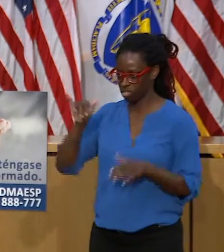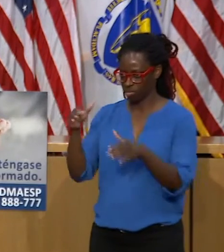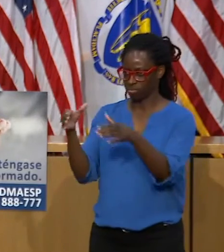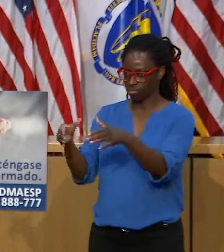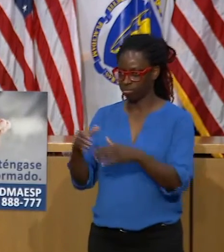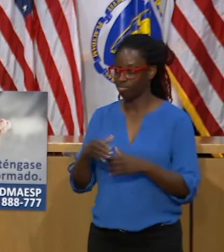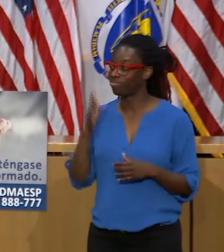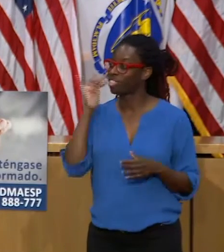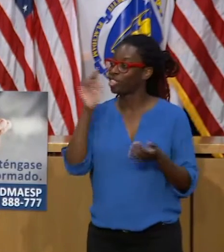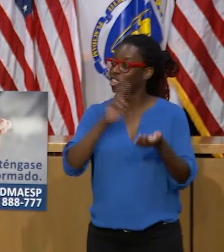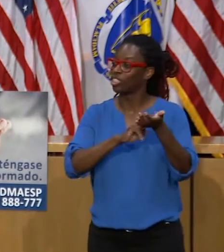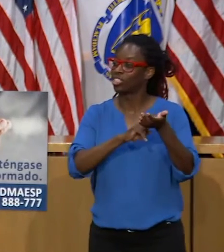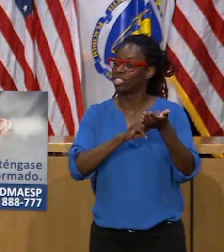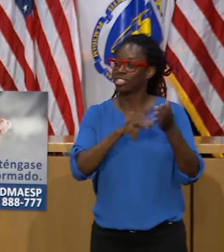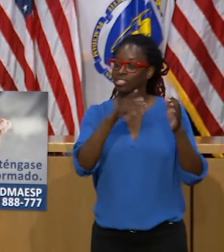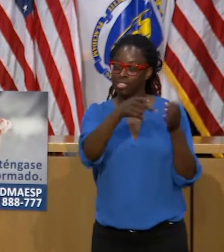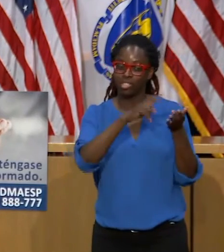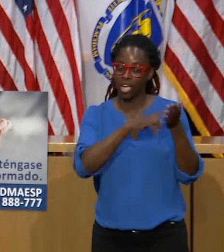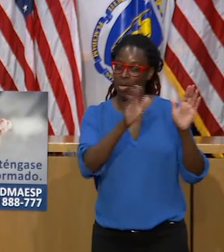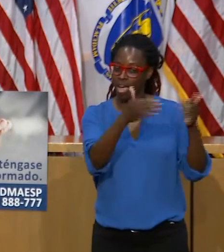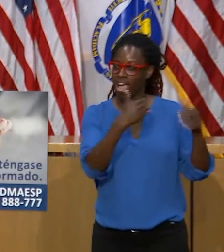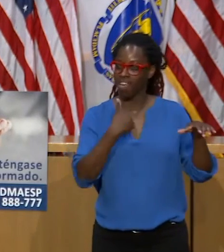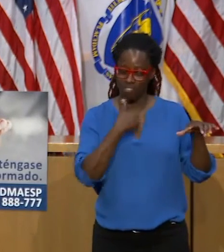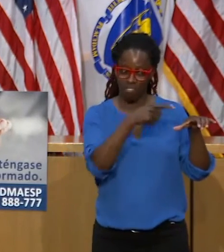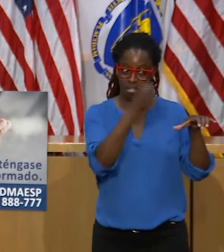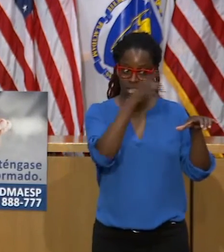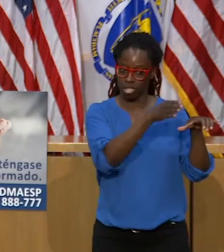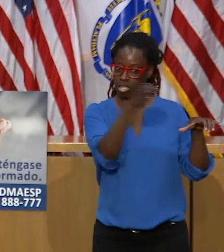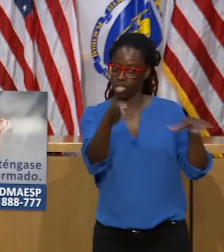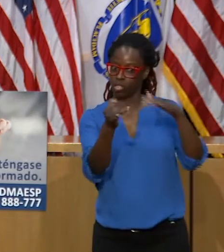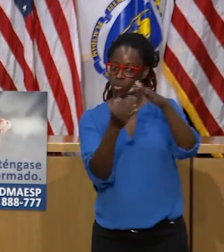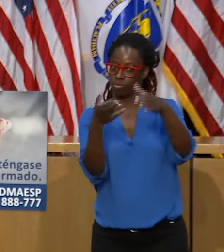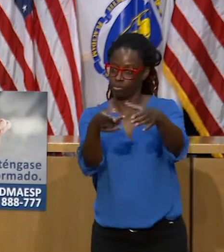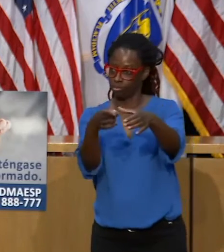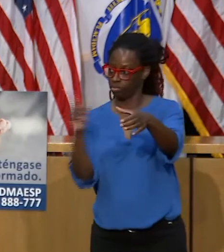will be separate from the nurse's office.